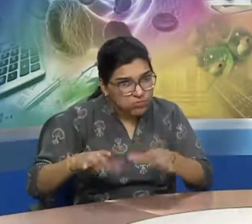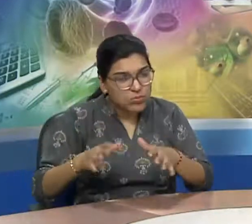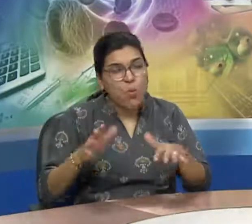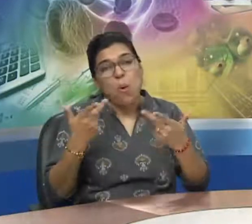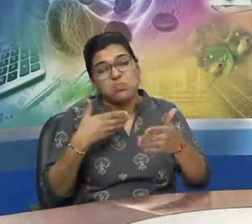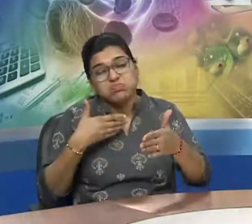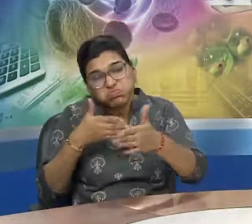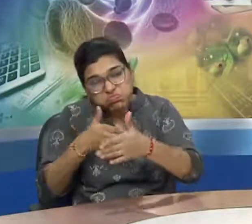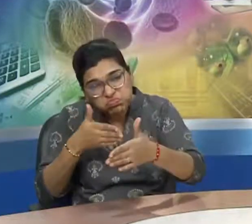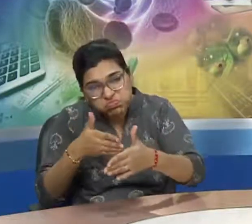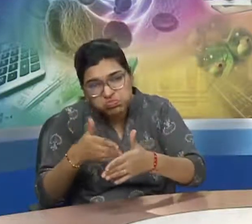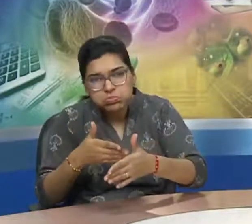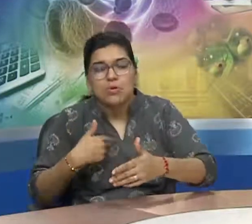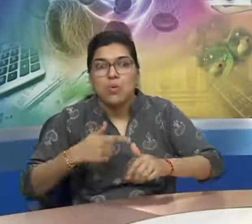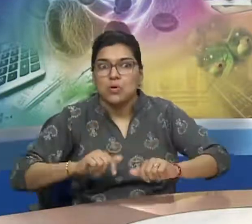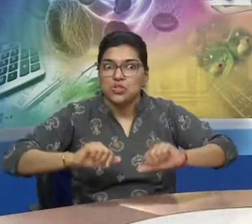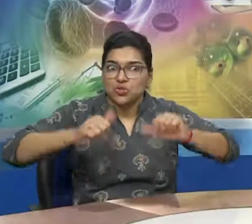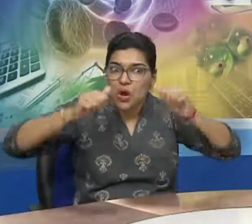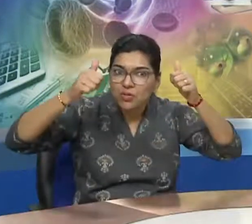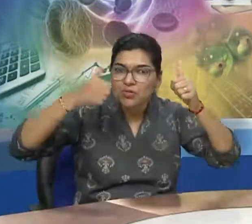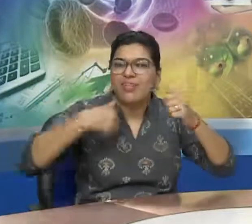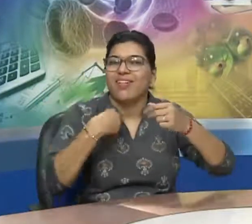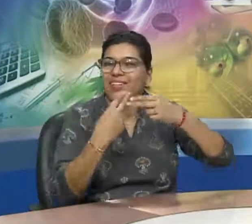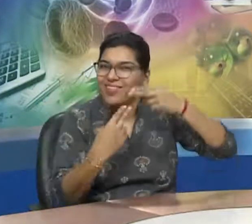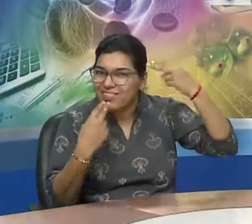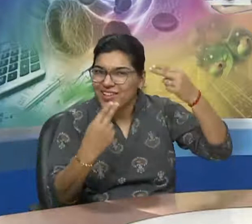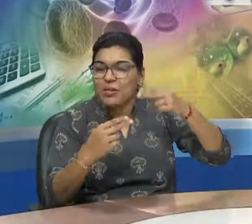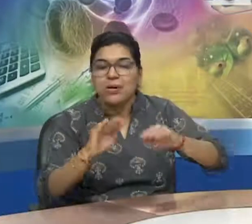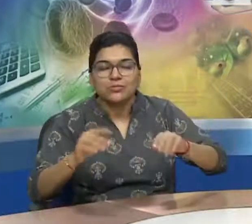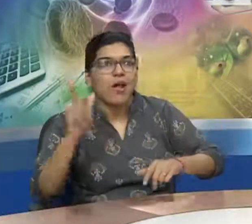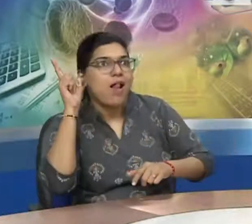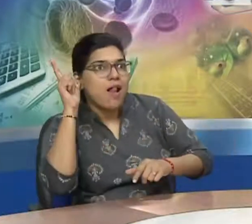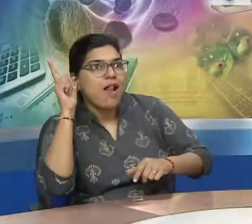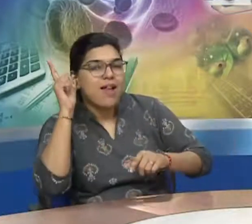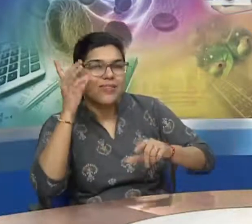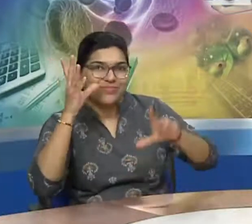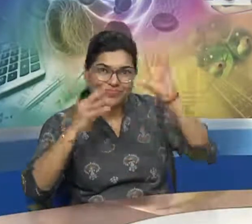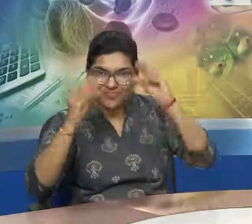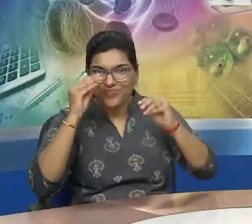other or meet each other in the olden days quite often?